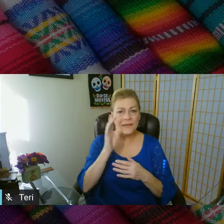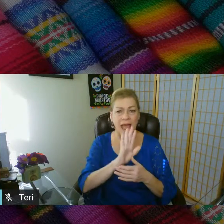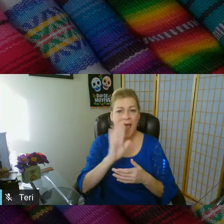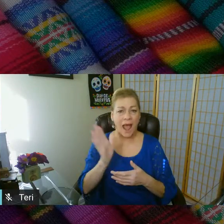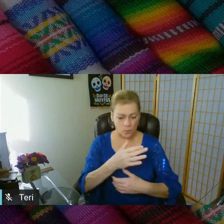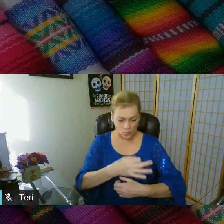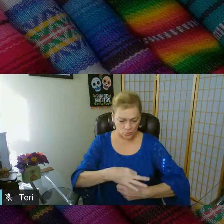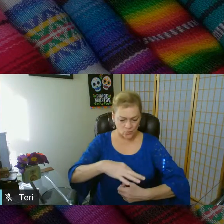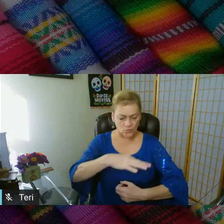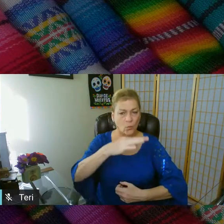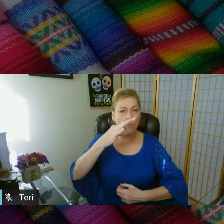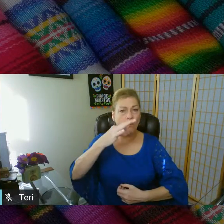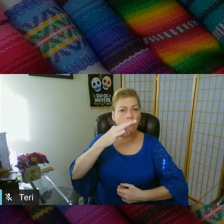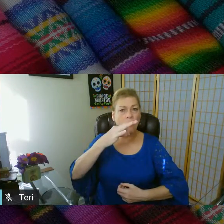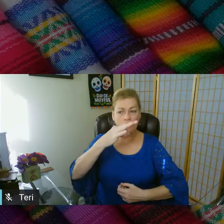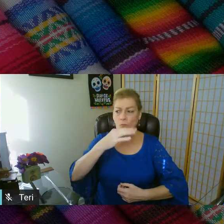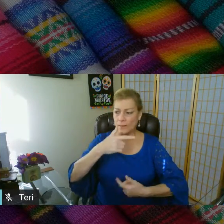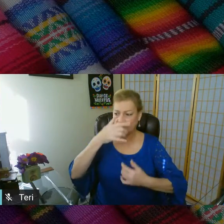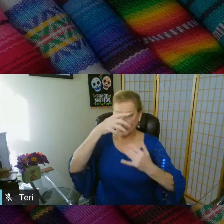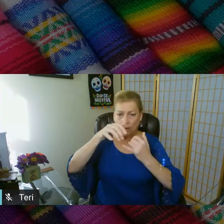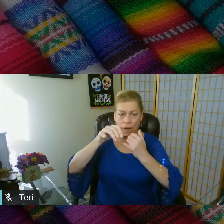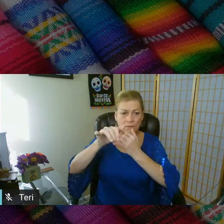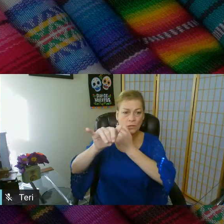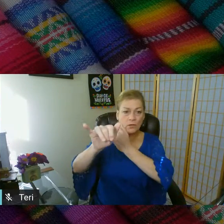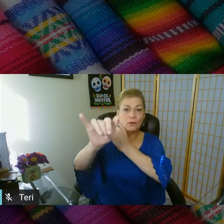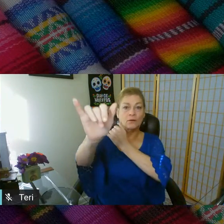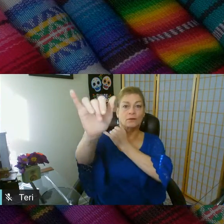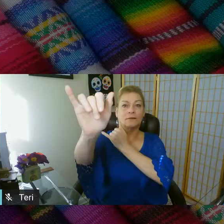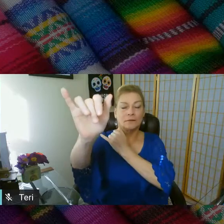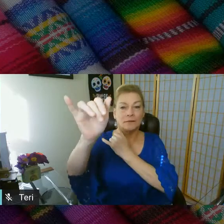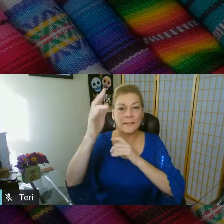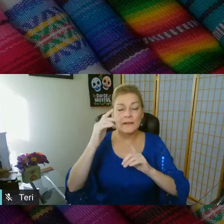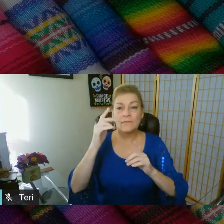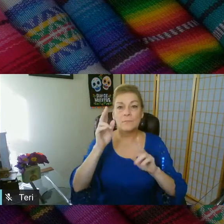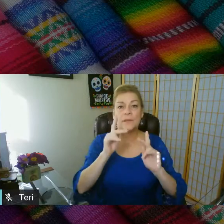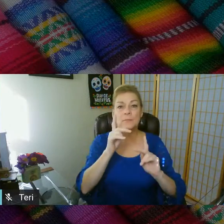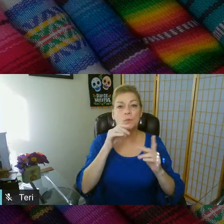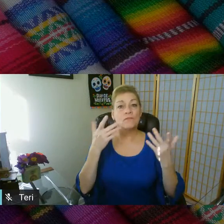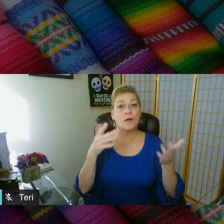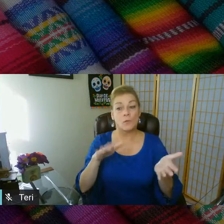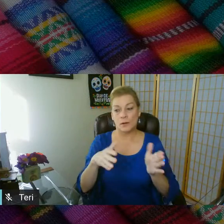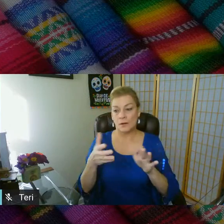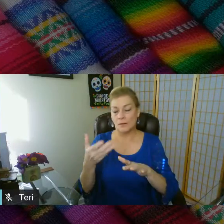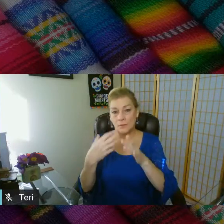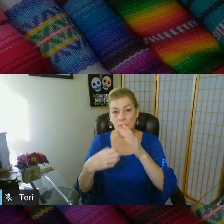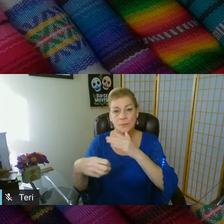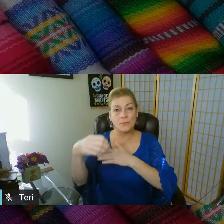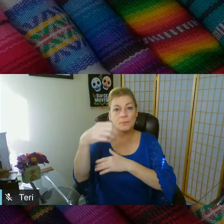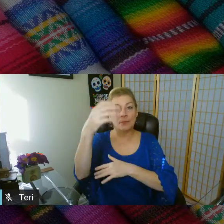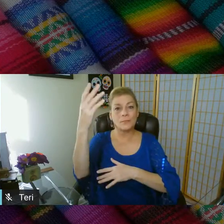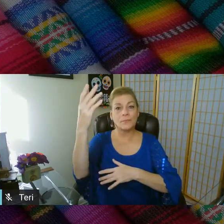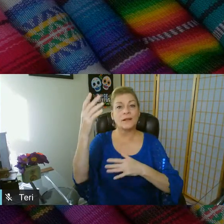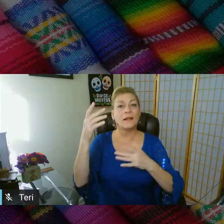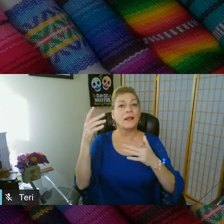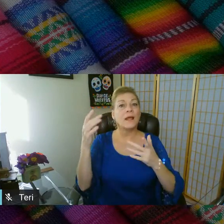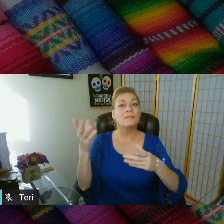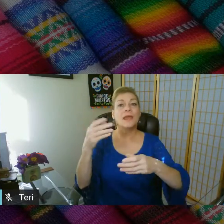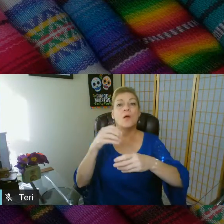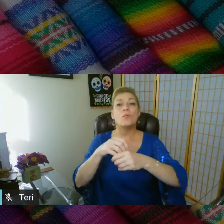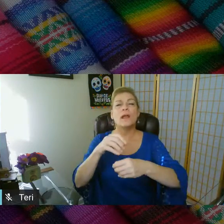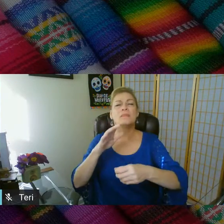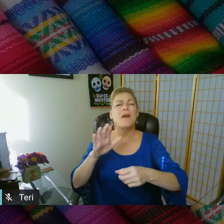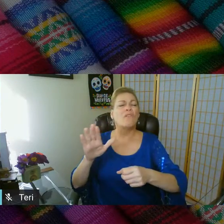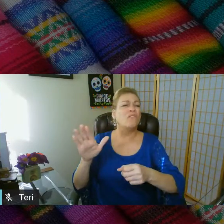And we think of those who have crossed over, we know that they have released into their fullness of light,